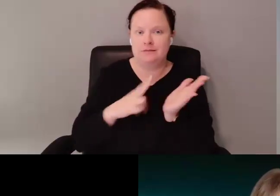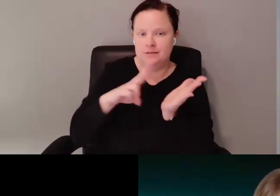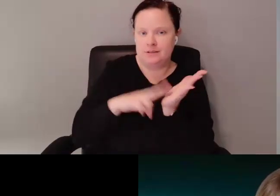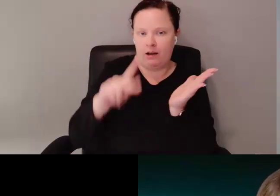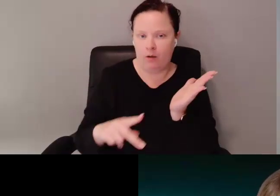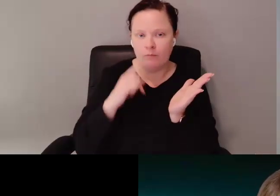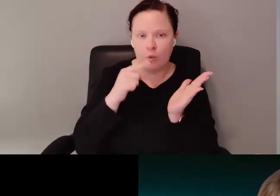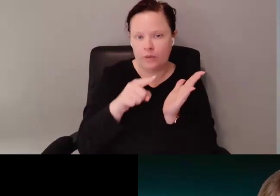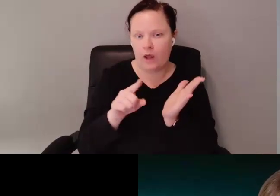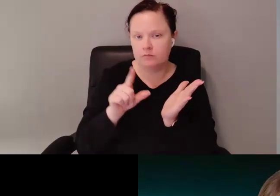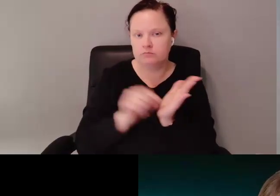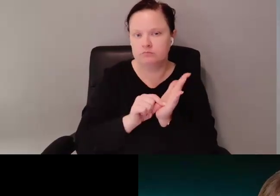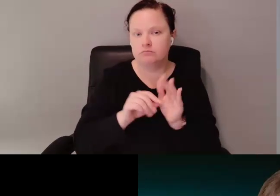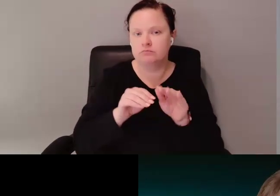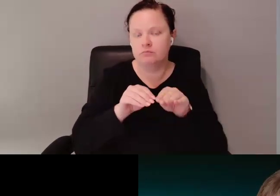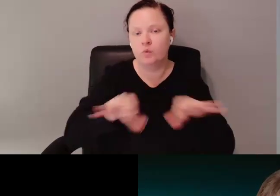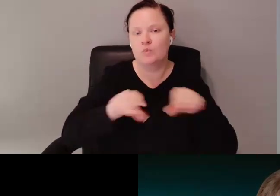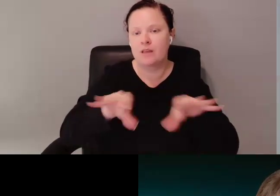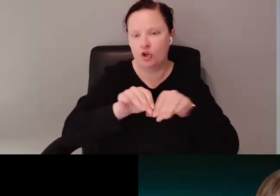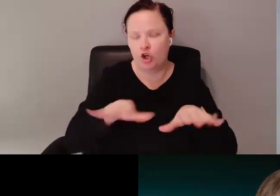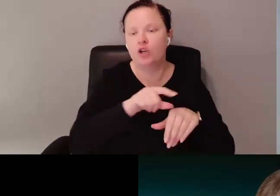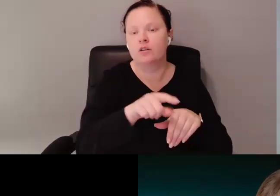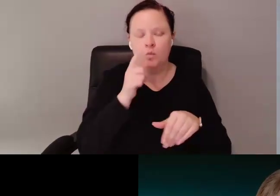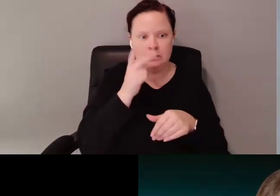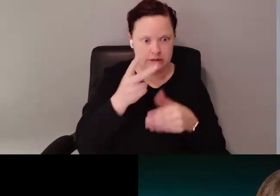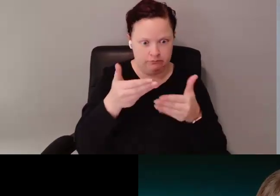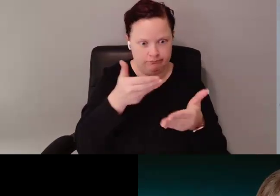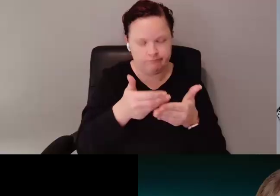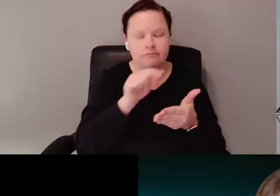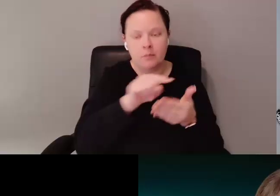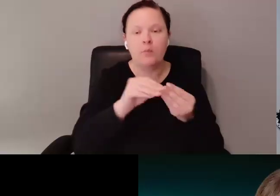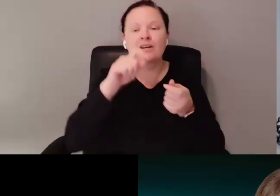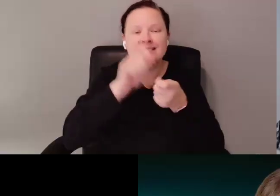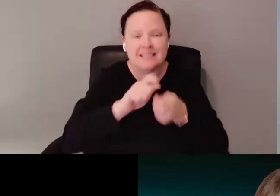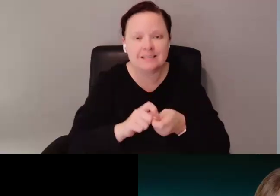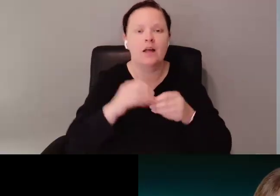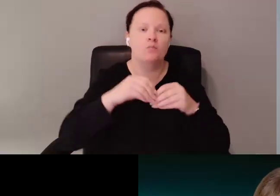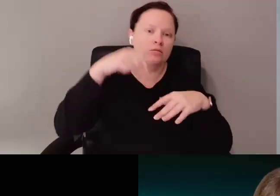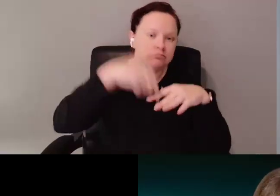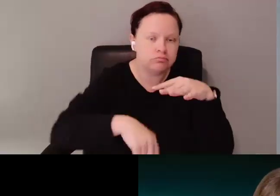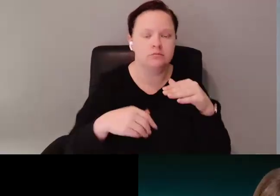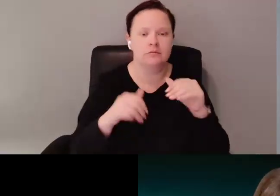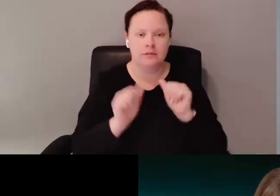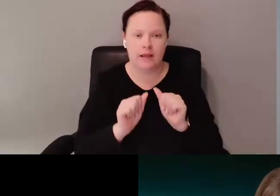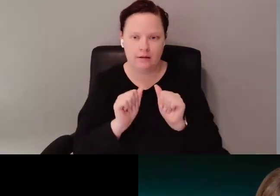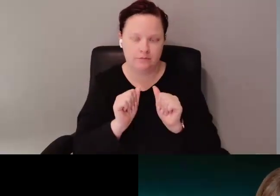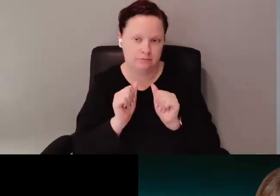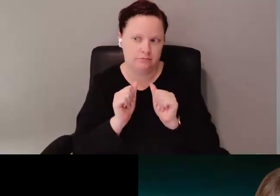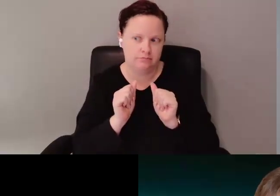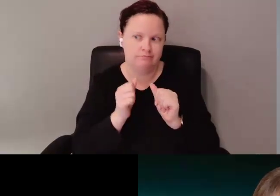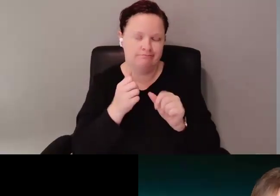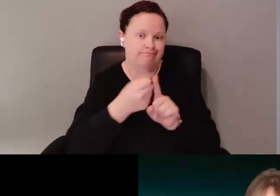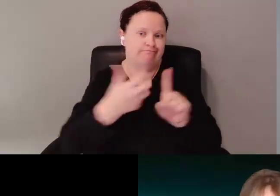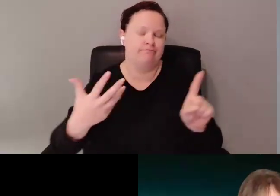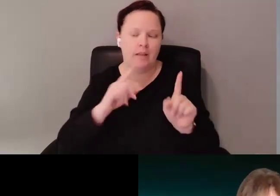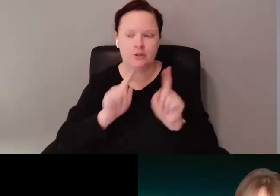that because then you're going to sort of really get those much more detailed questions answered